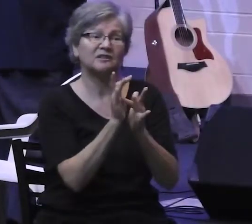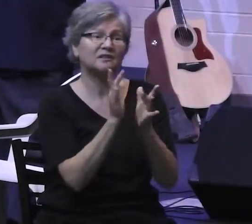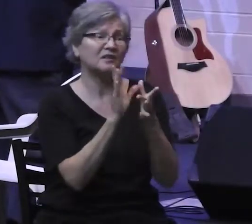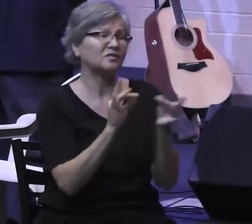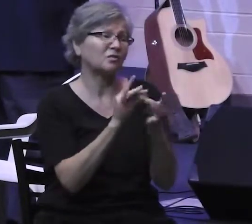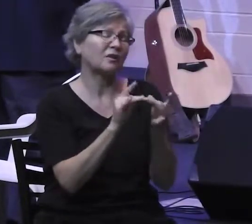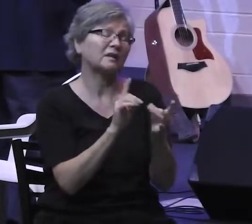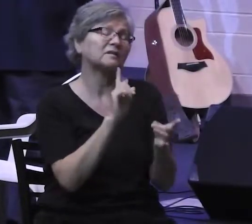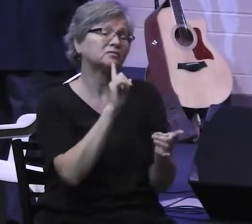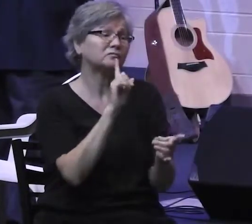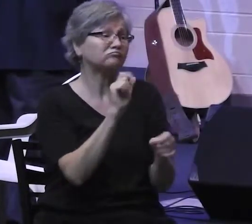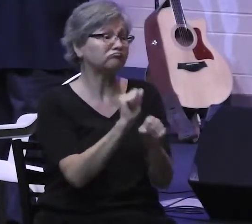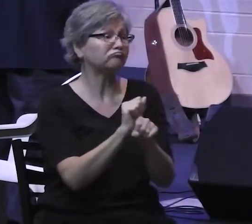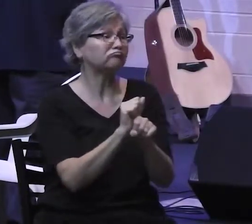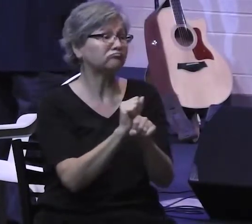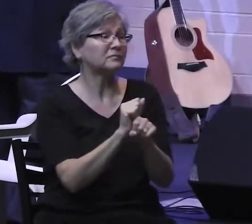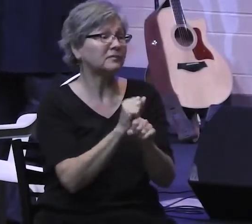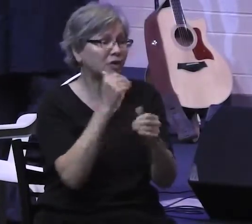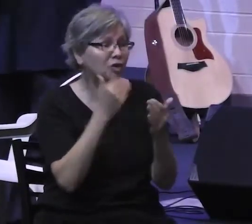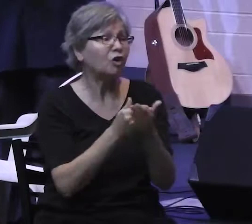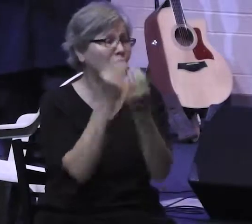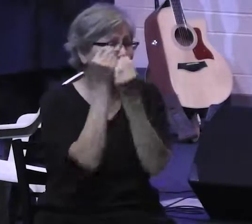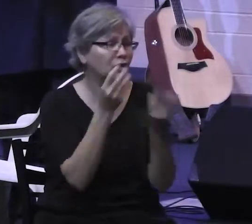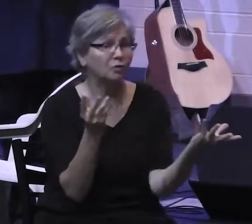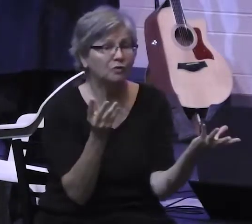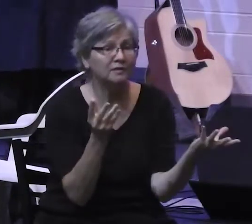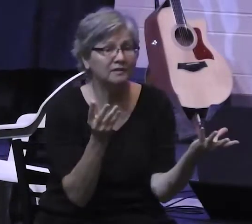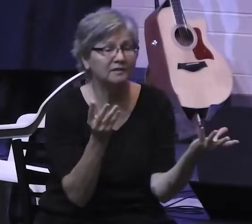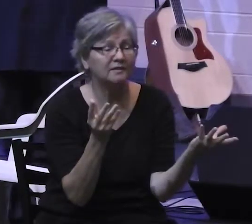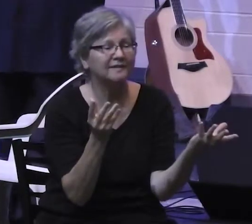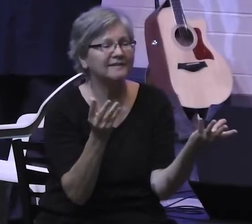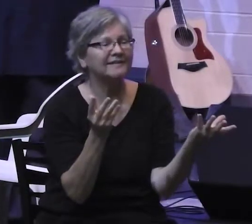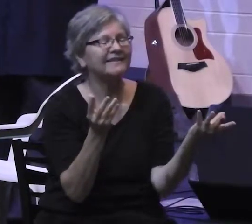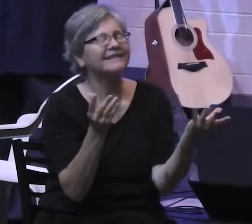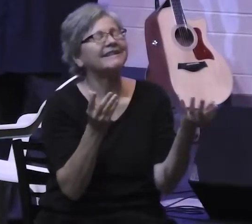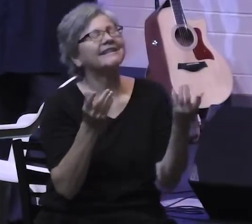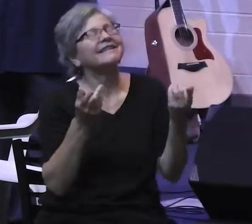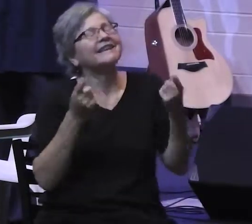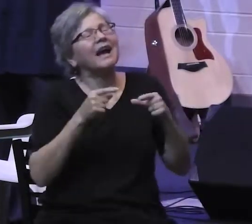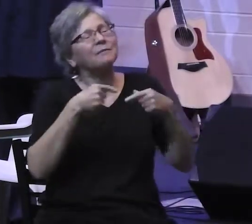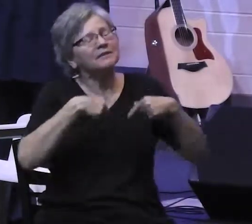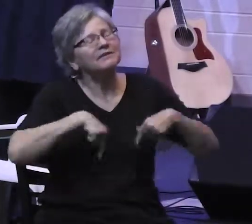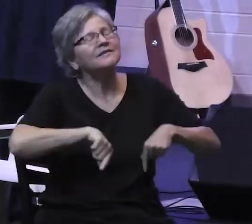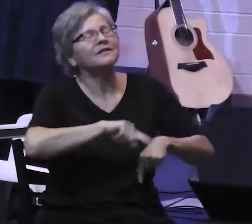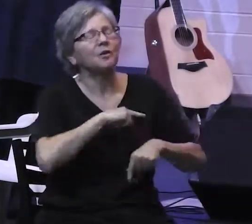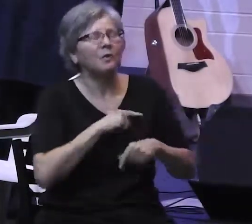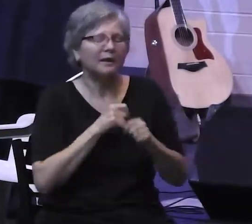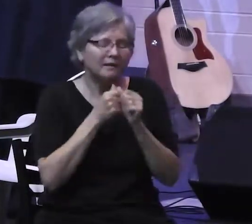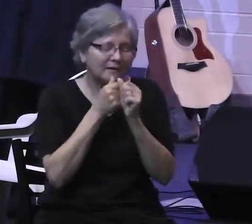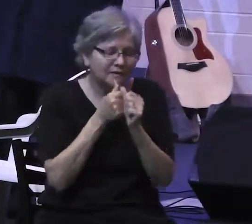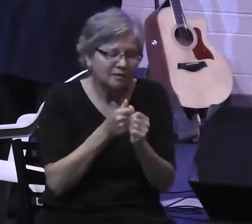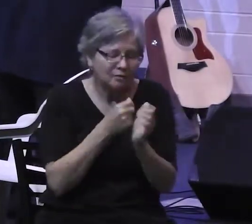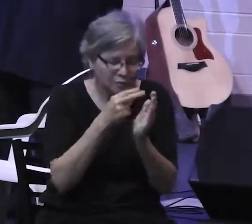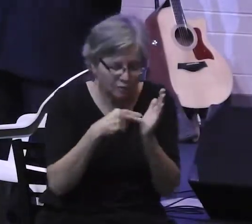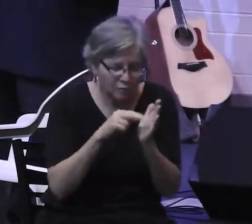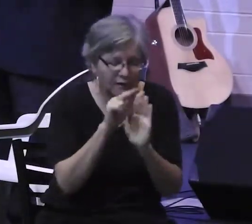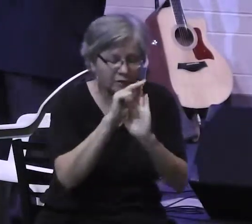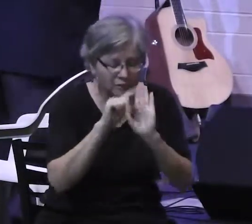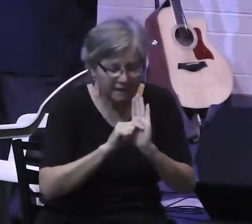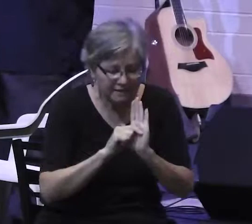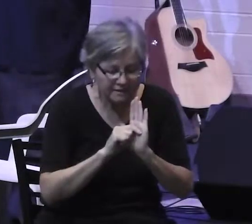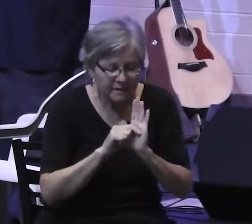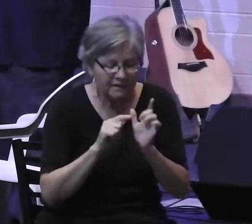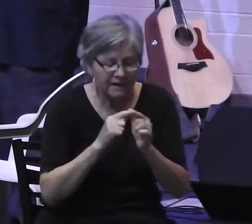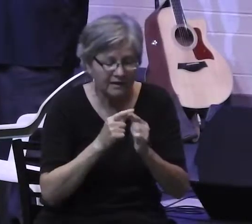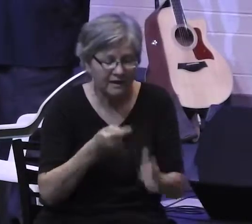good news. But as we listen to the rest of the story in the New Testament, we see that then God has to deal with